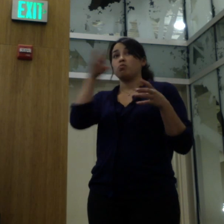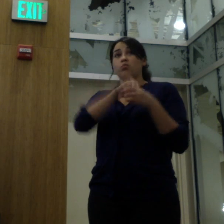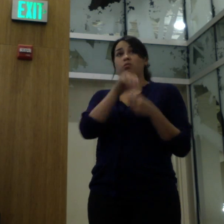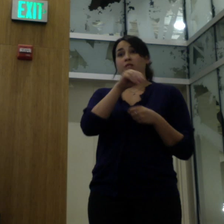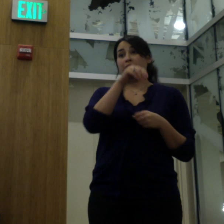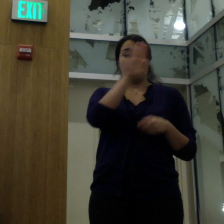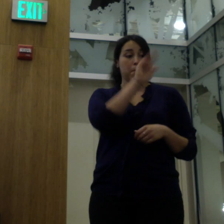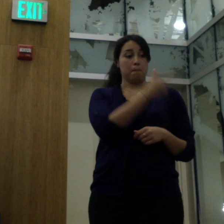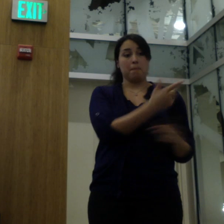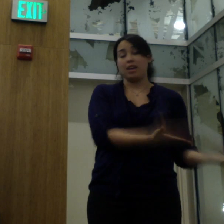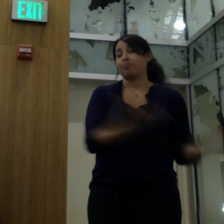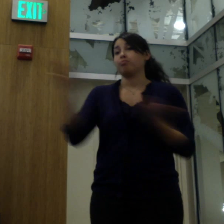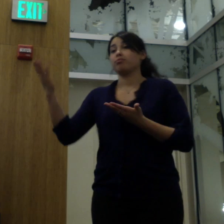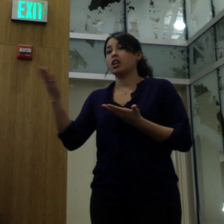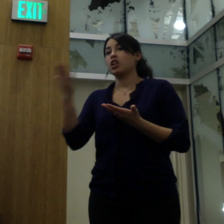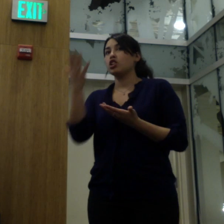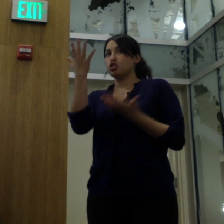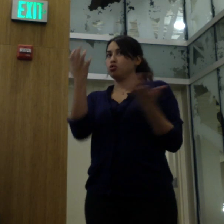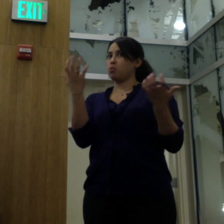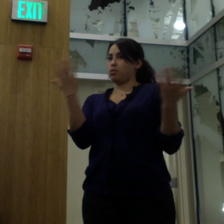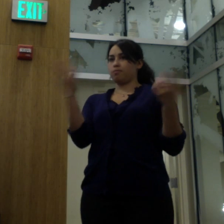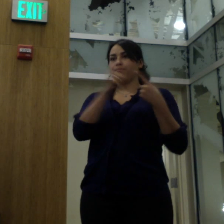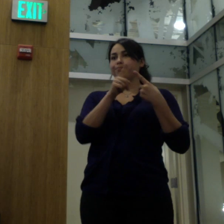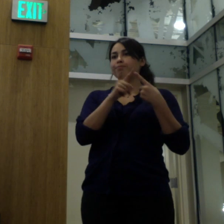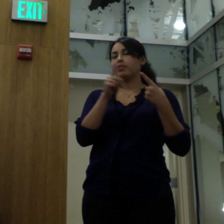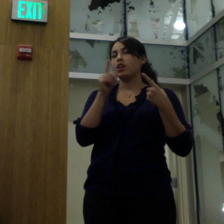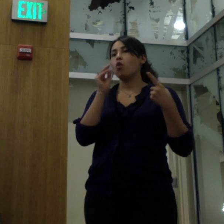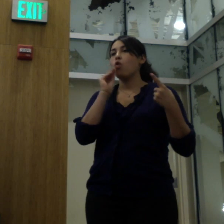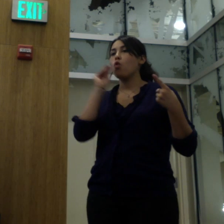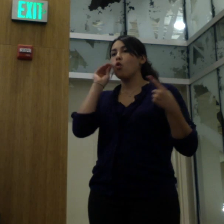go, you want some type of shelter,